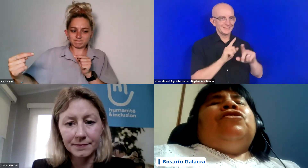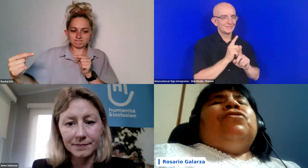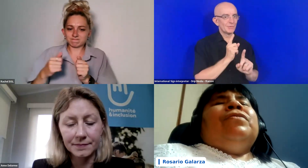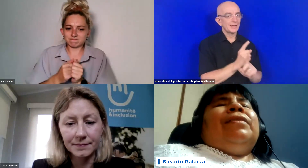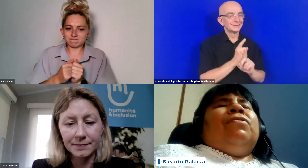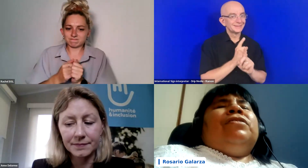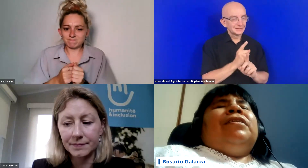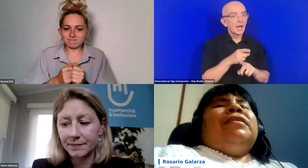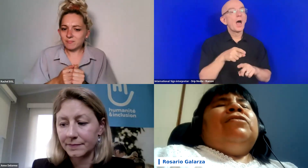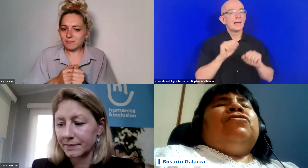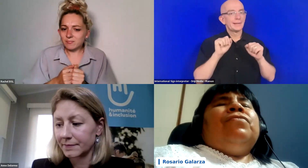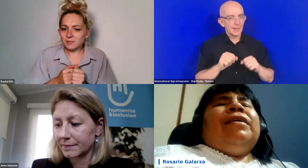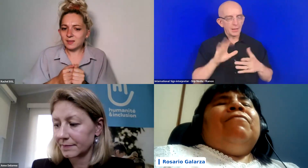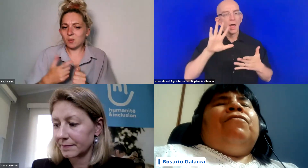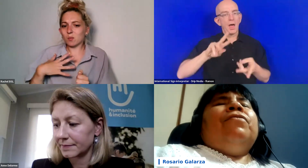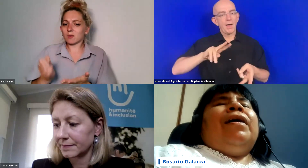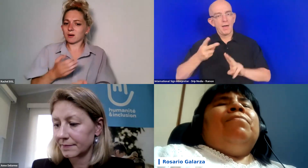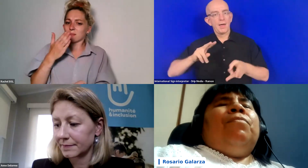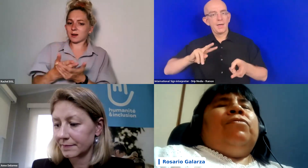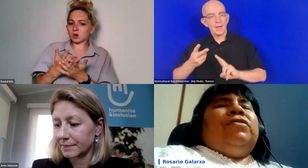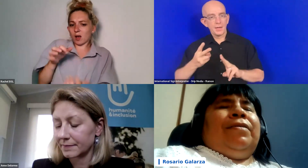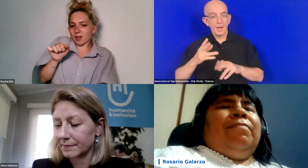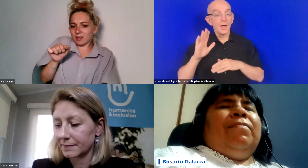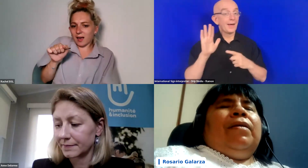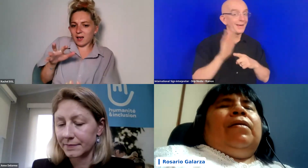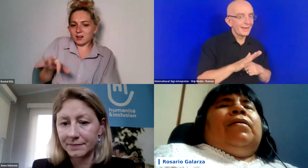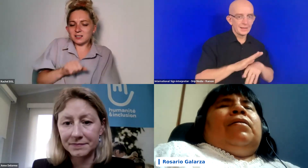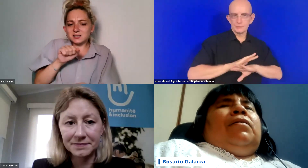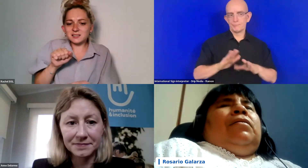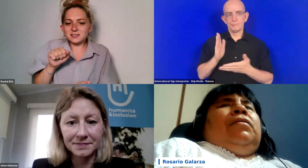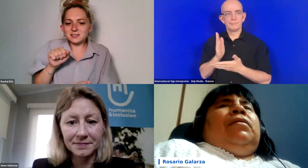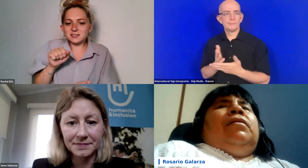and ensure that consent is truly informed and voluntary.